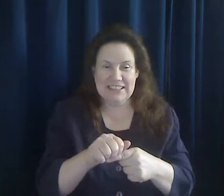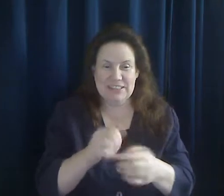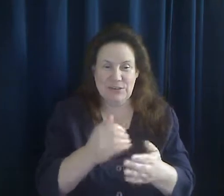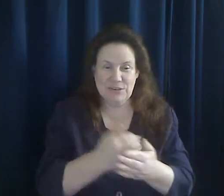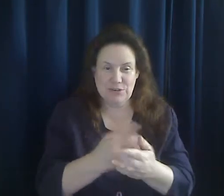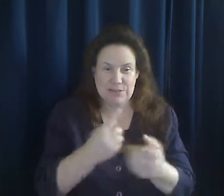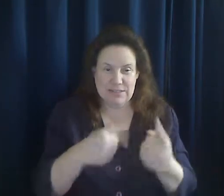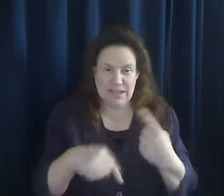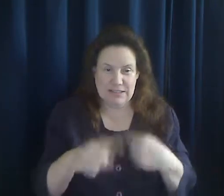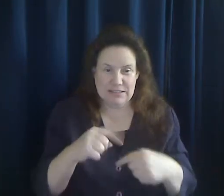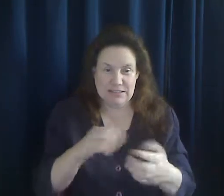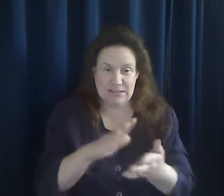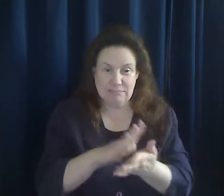So the new signs.